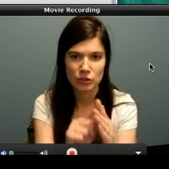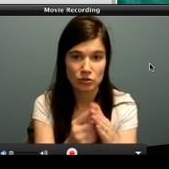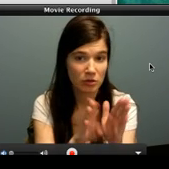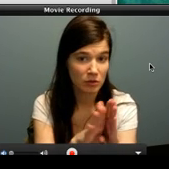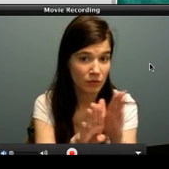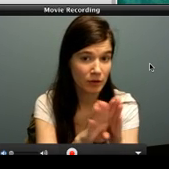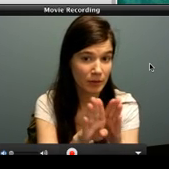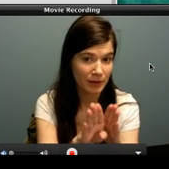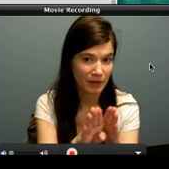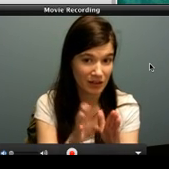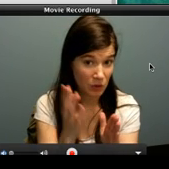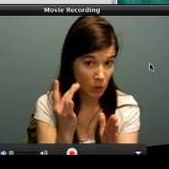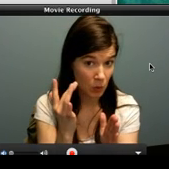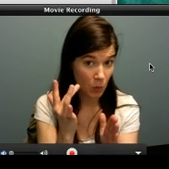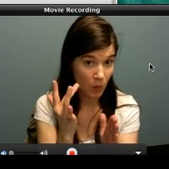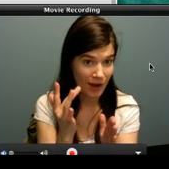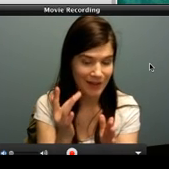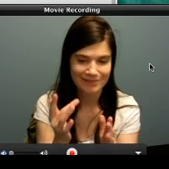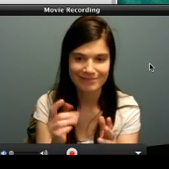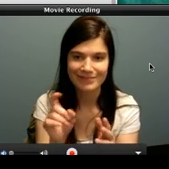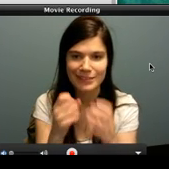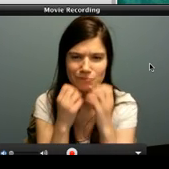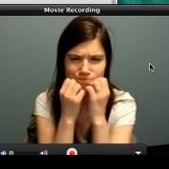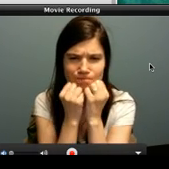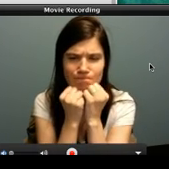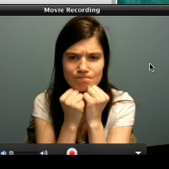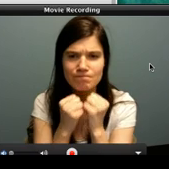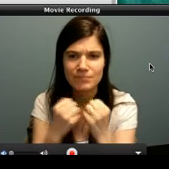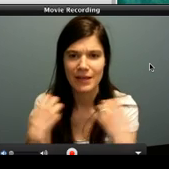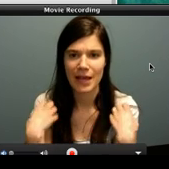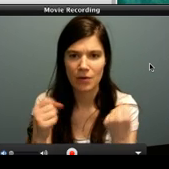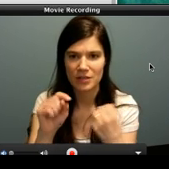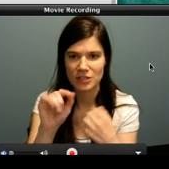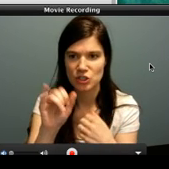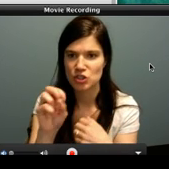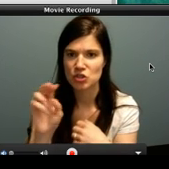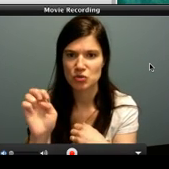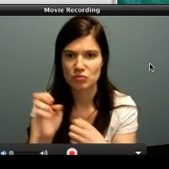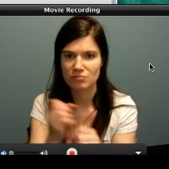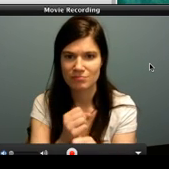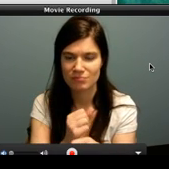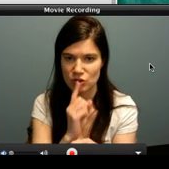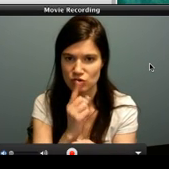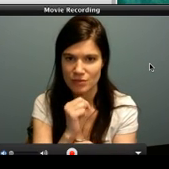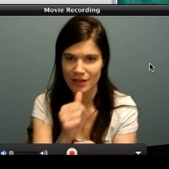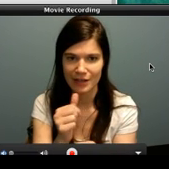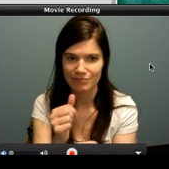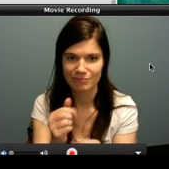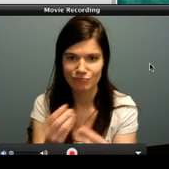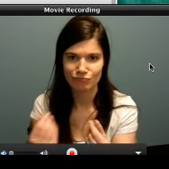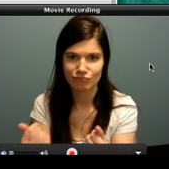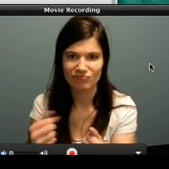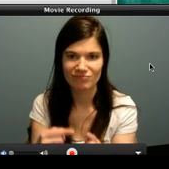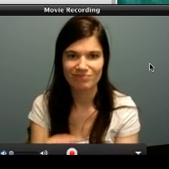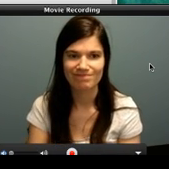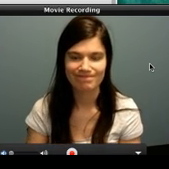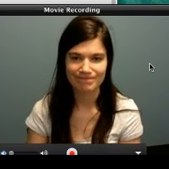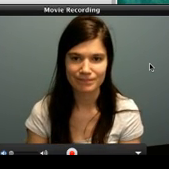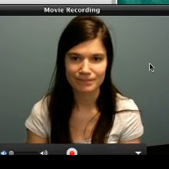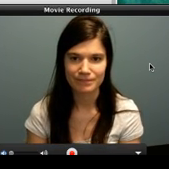to actual treatment, so that healthy tissues are not treated. This is the fundamental principle of the treatment planning